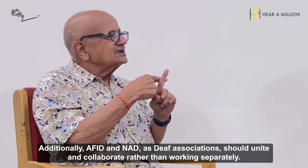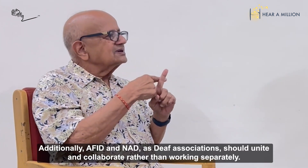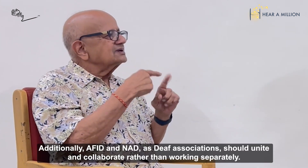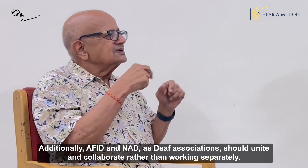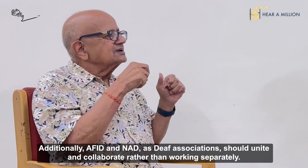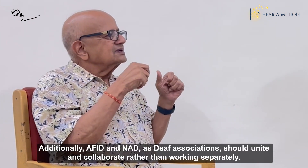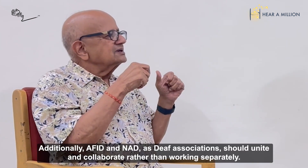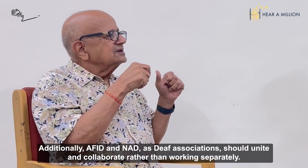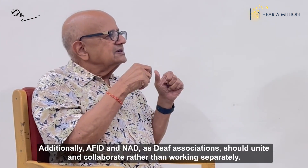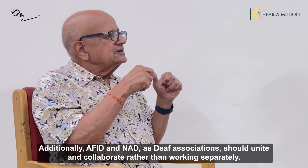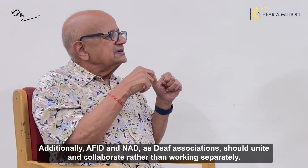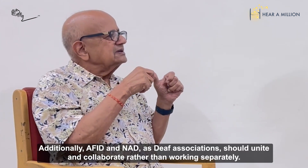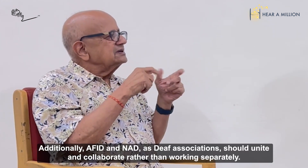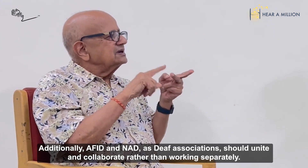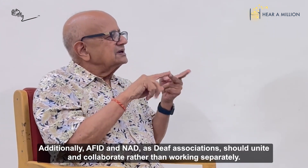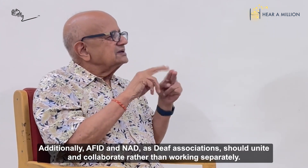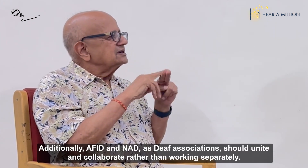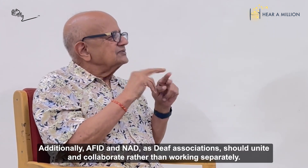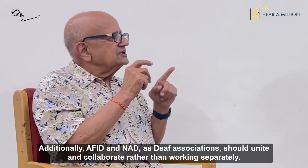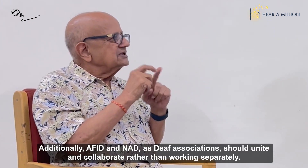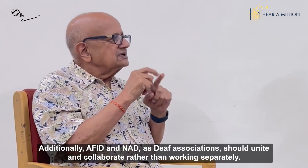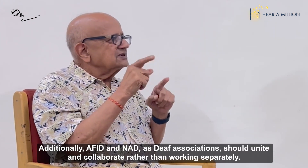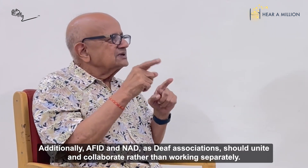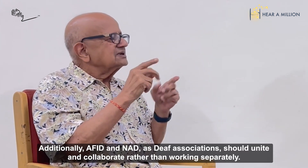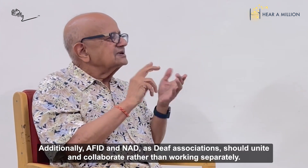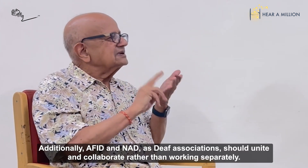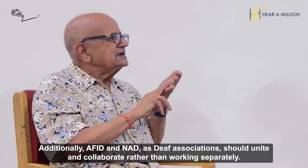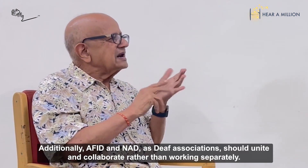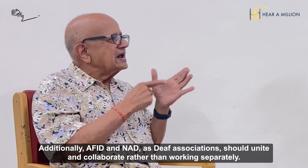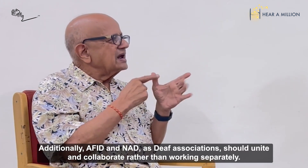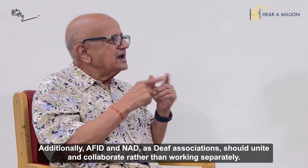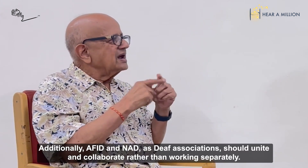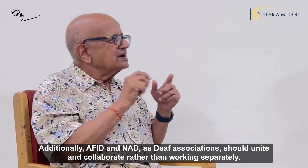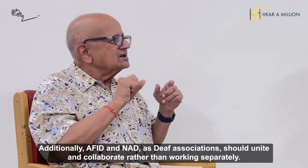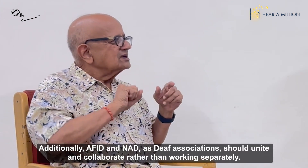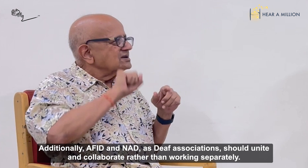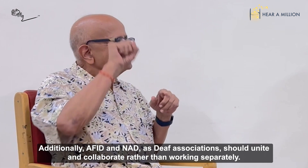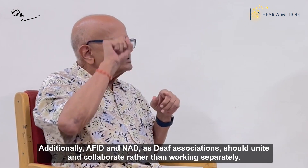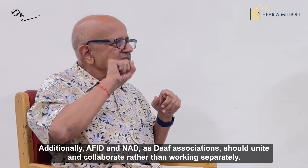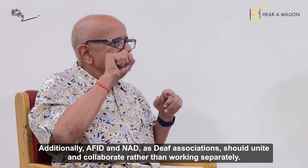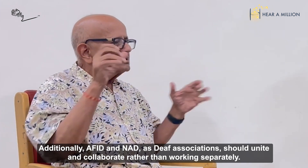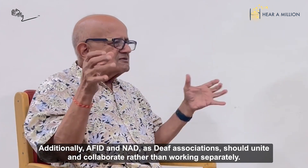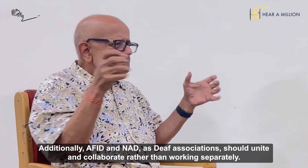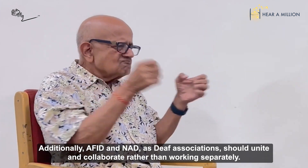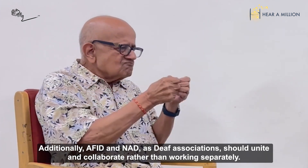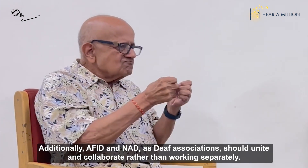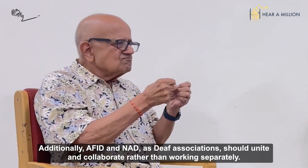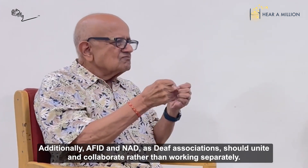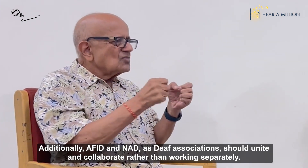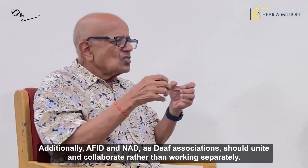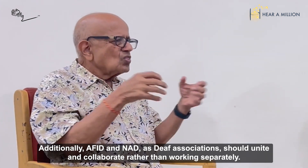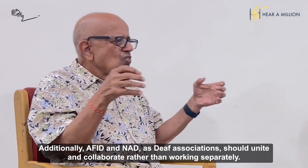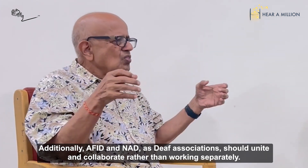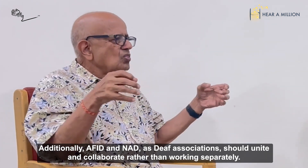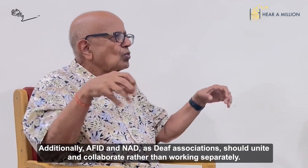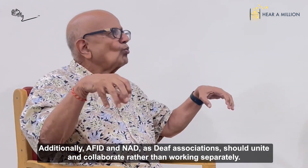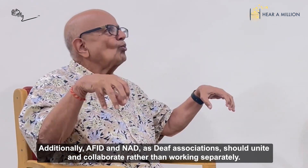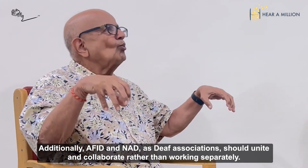Additionally, AIFT and NAD as deaf associations should unite and collaborate rather than working separately.